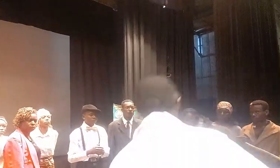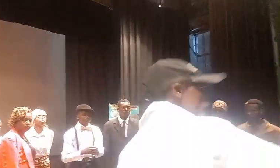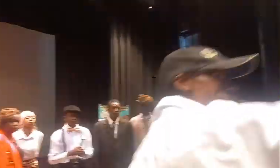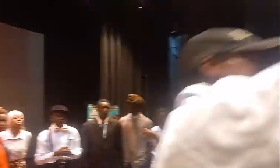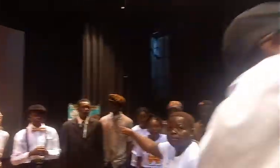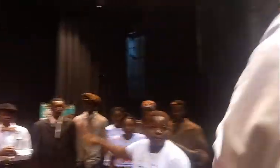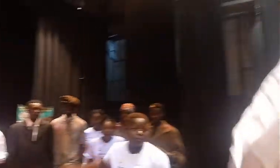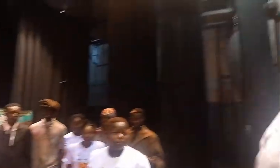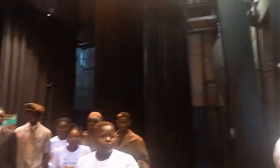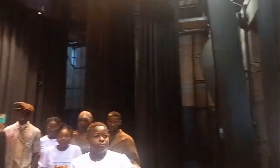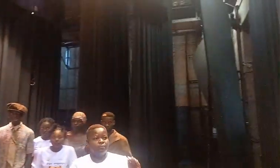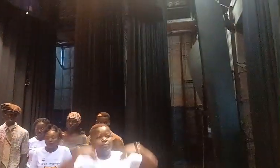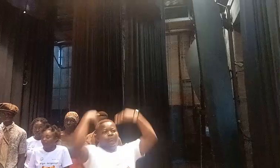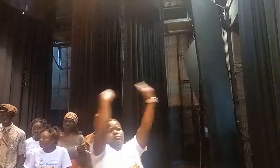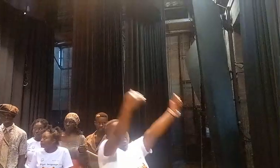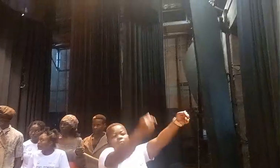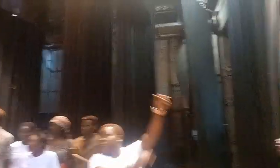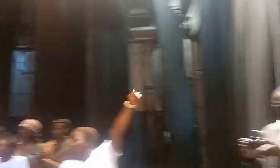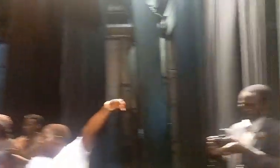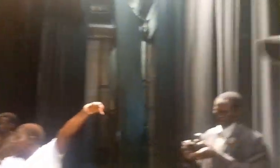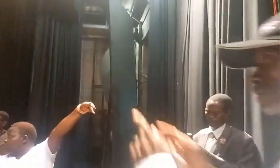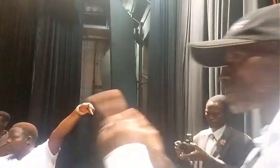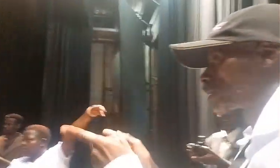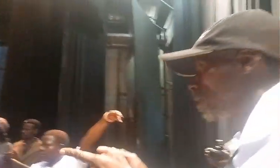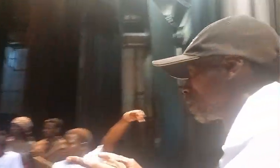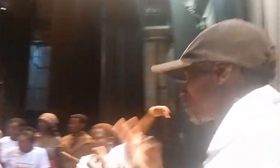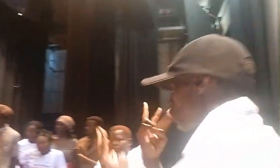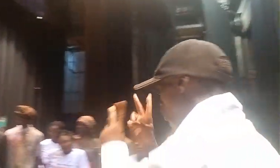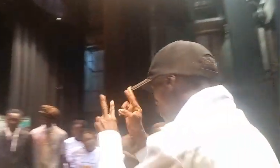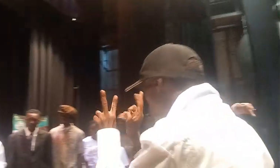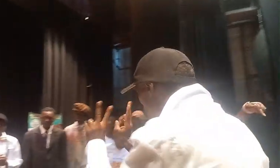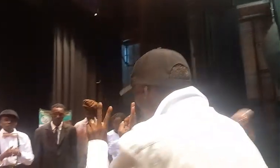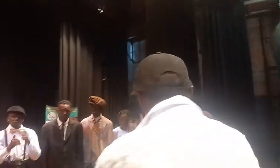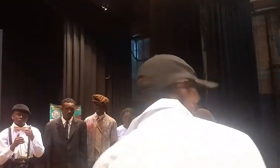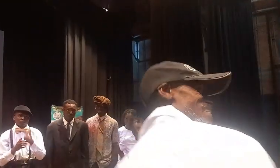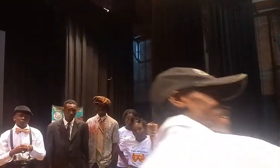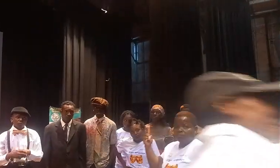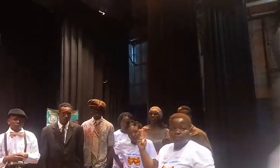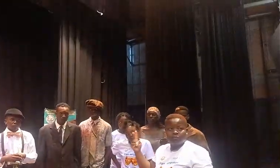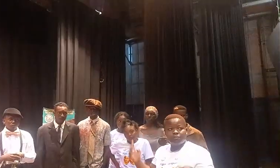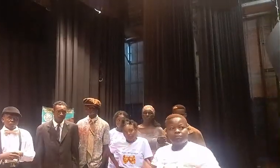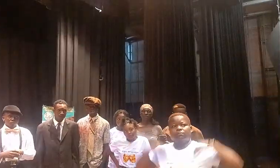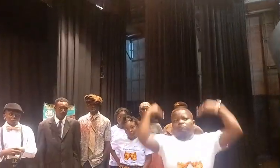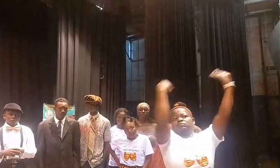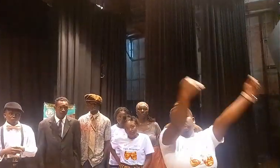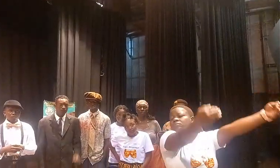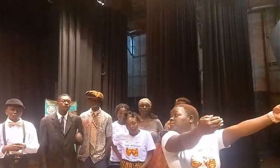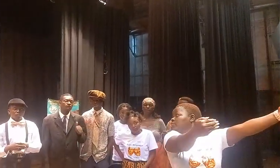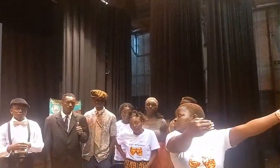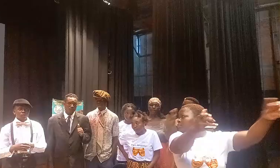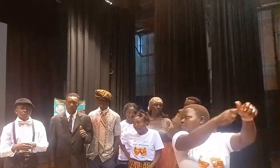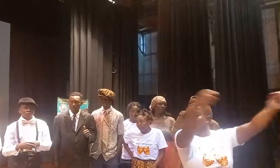Yamfaka ngale ku stage. Yamona. So those two things here ngale ku stage. Azibuyi